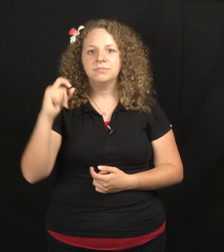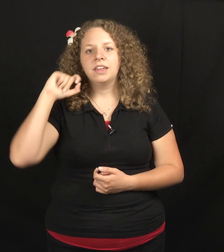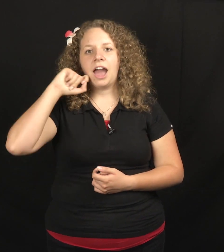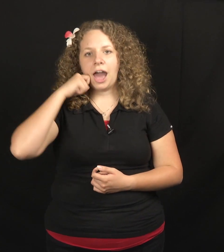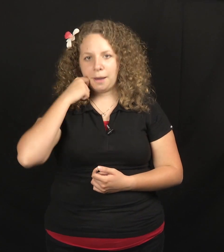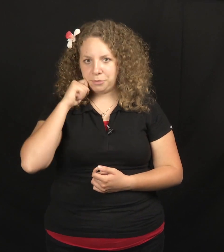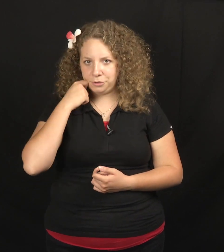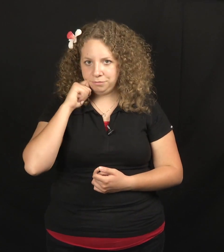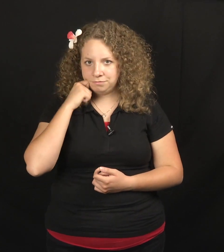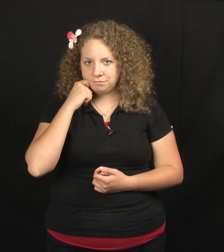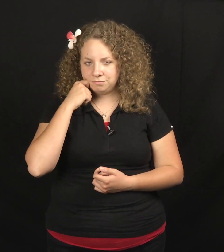apple,